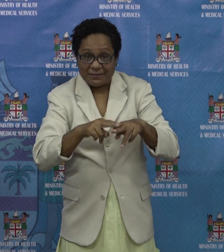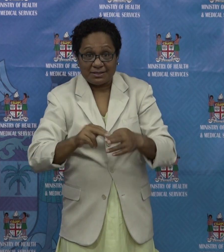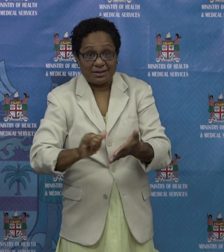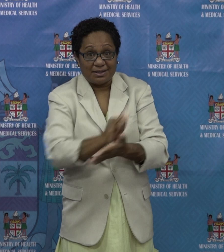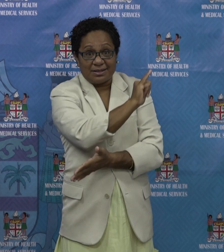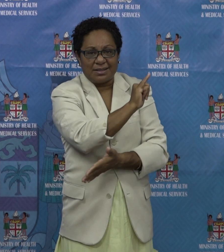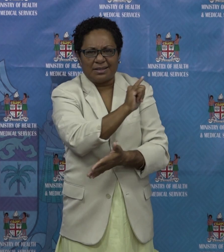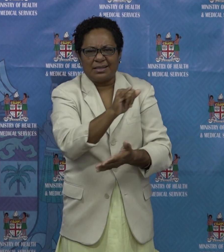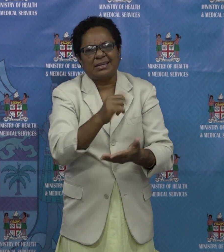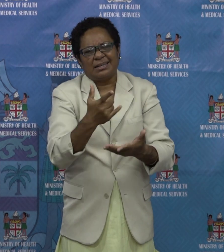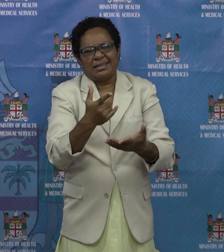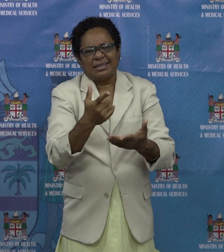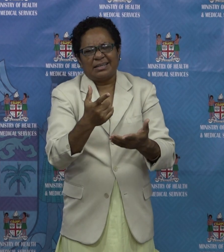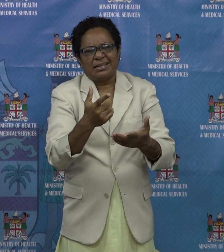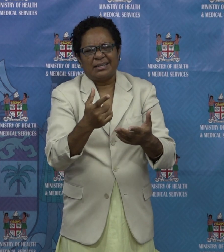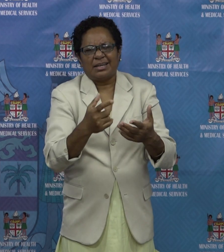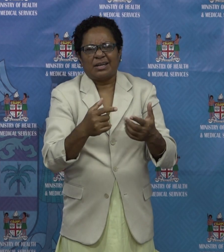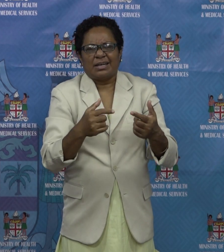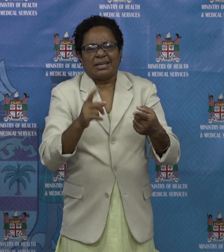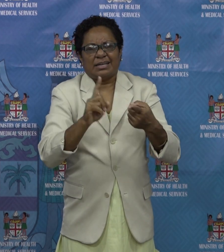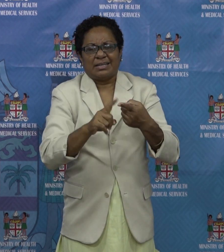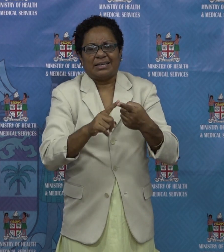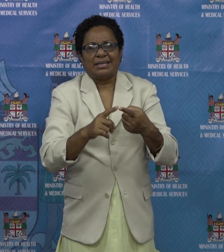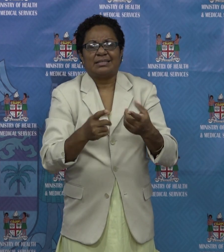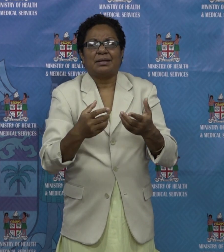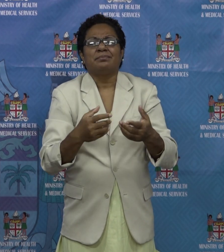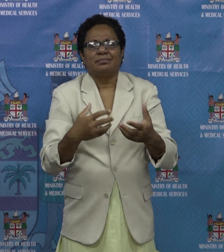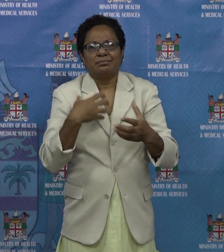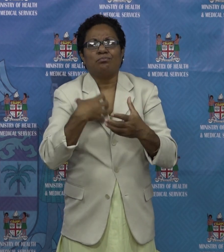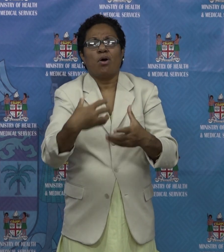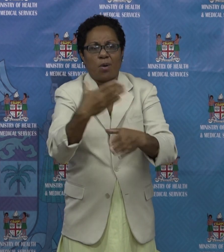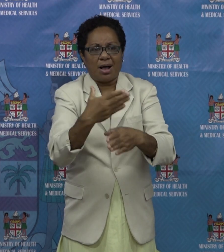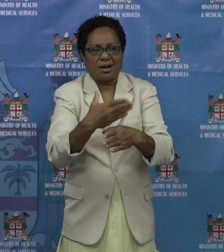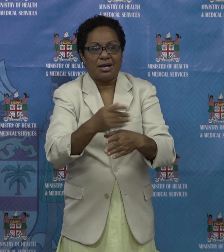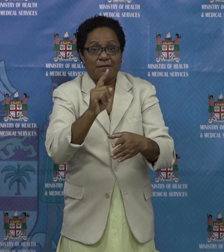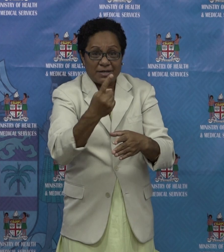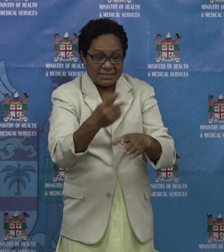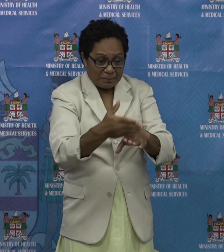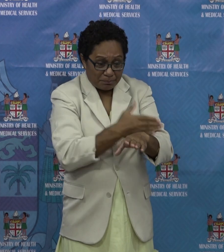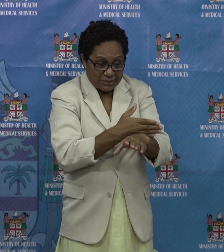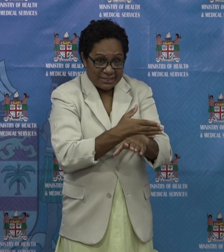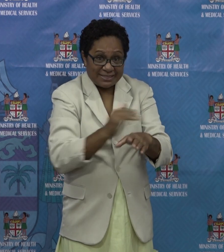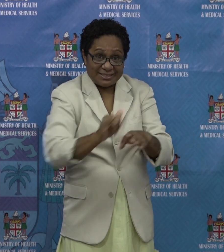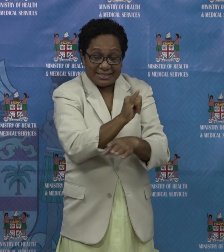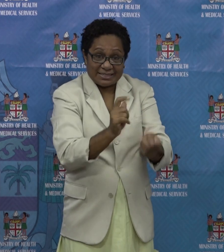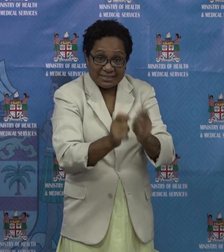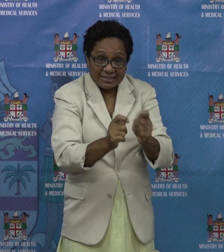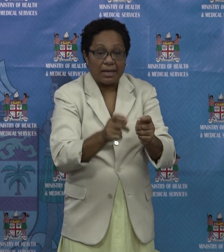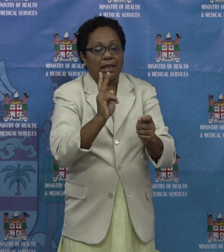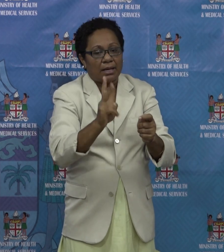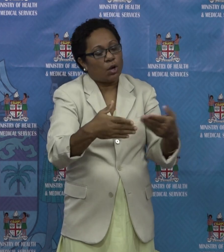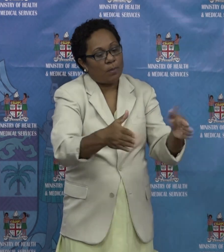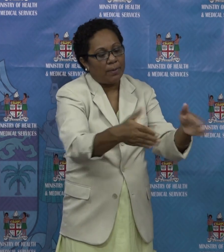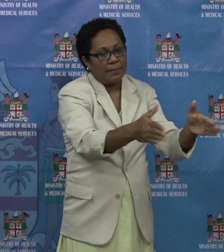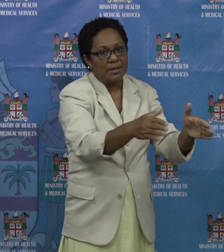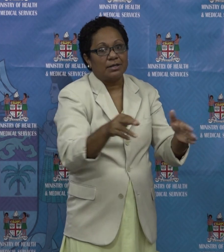up resources. First, we have to do pre-departure testing. We have to set up a plan for the police to open up the border for them.